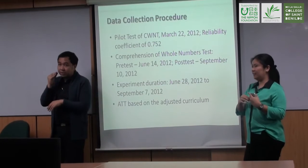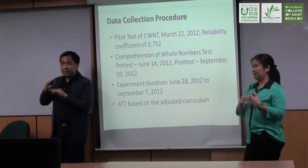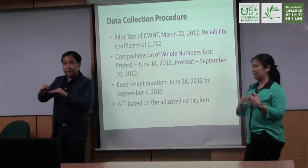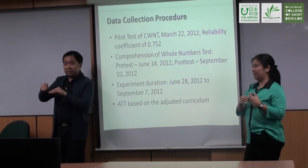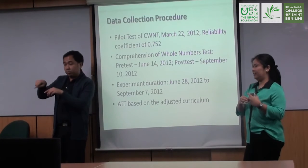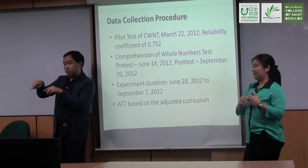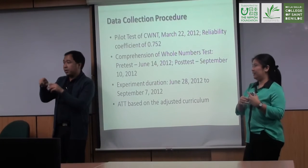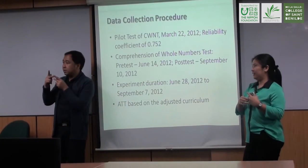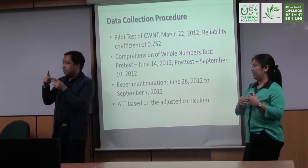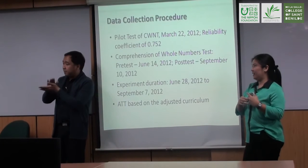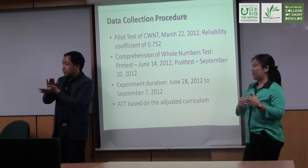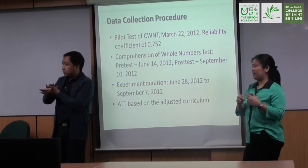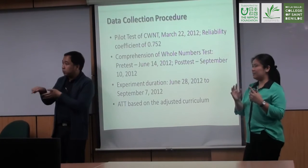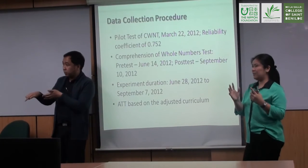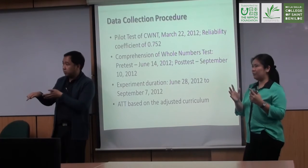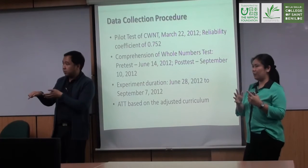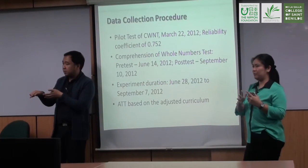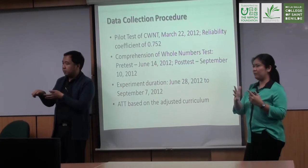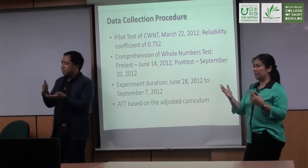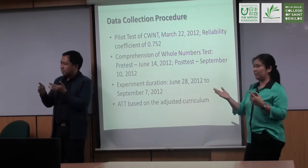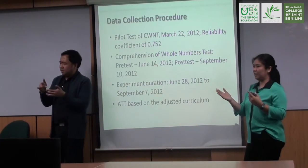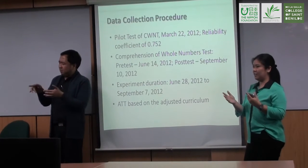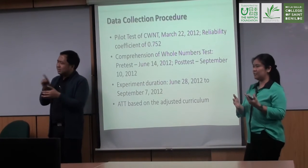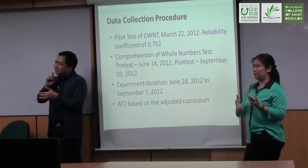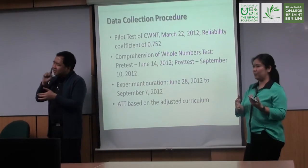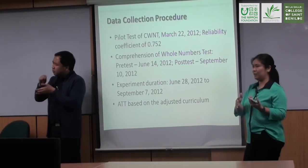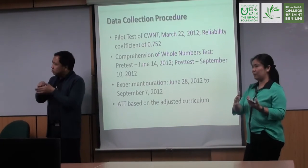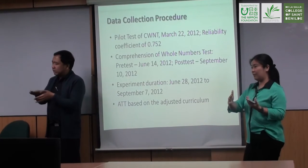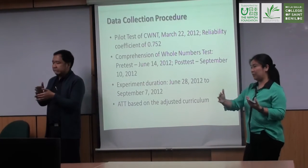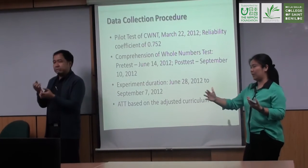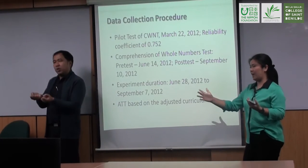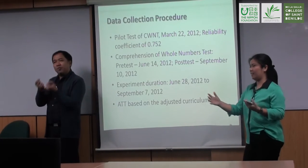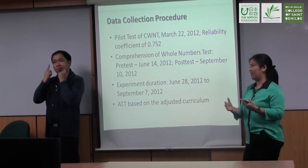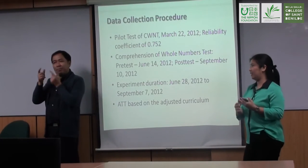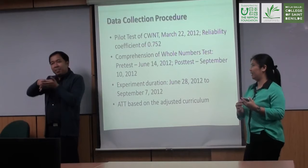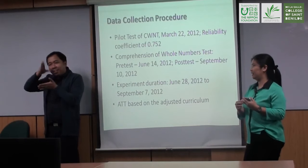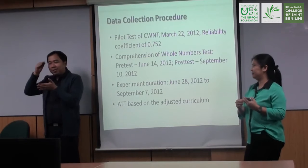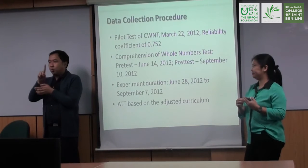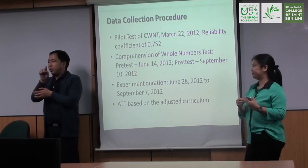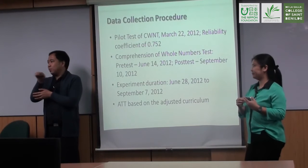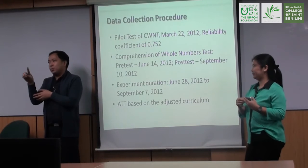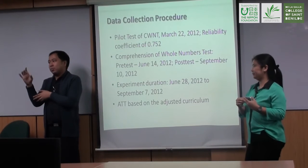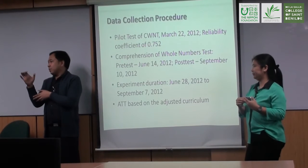school, parang it's been overwhelming for the kids to learn up to 100.